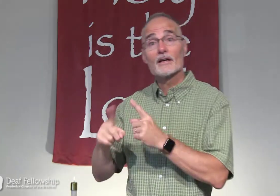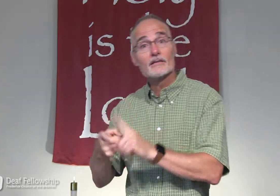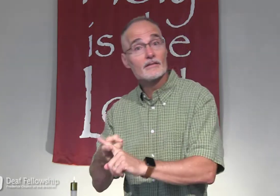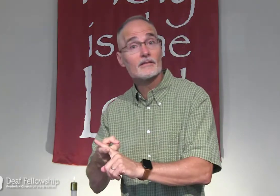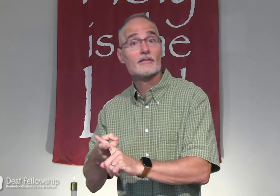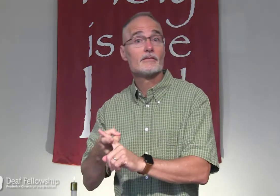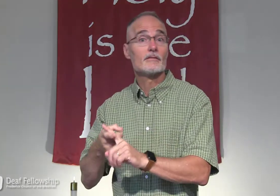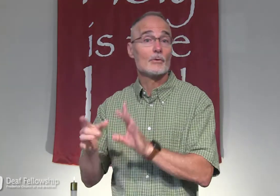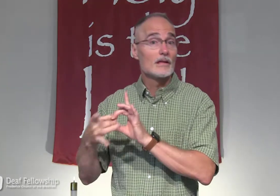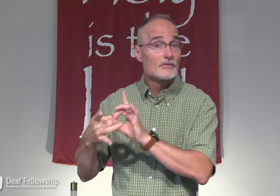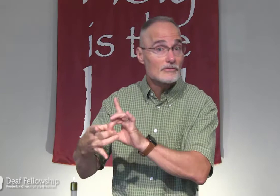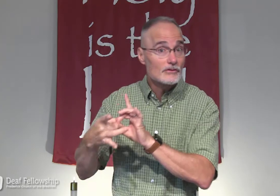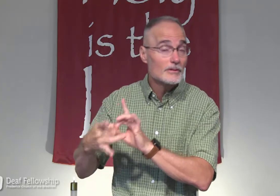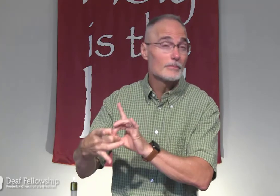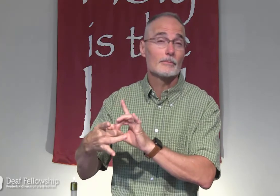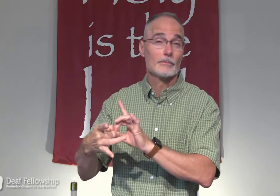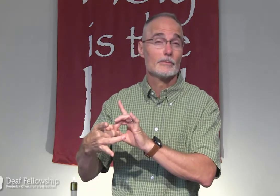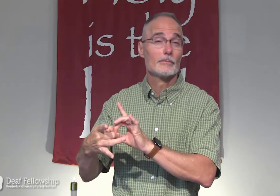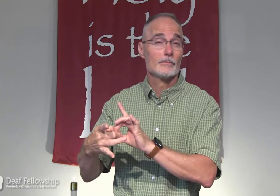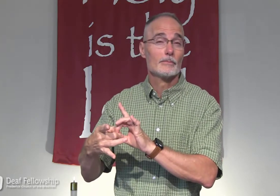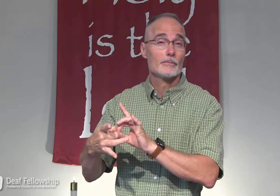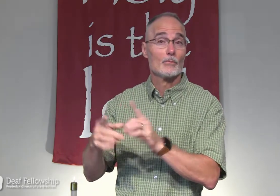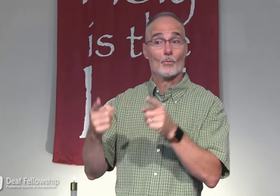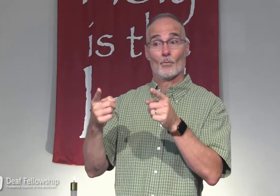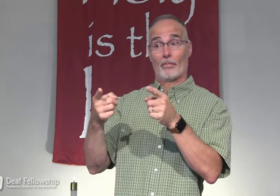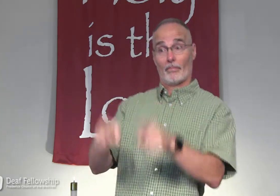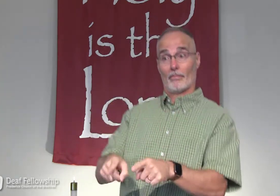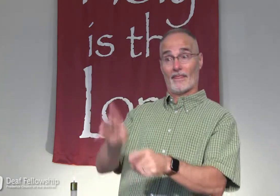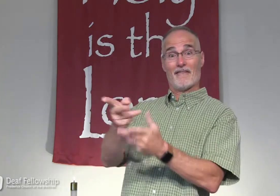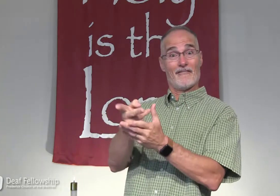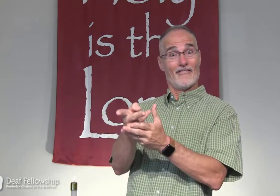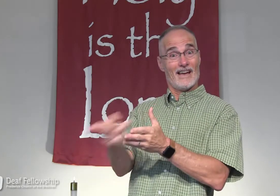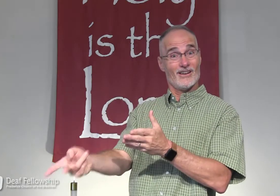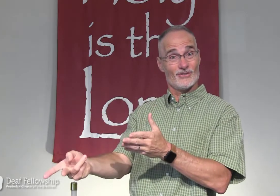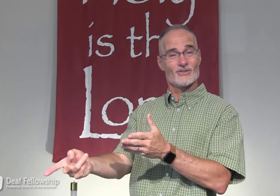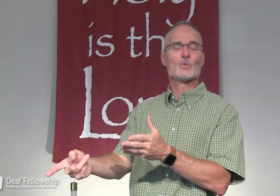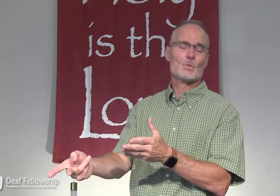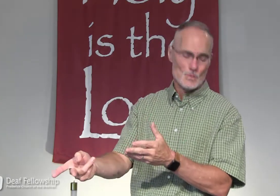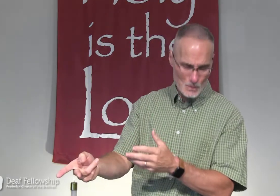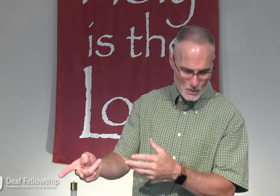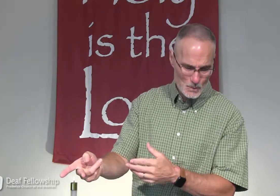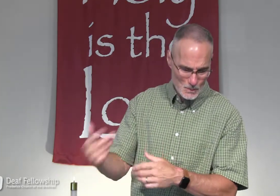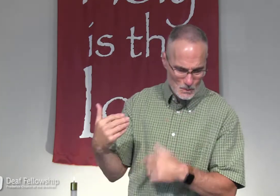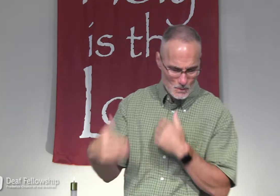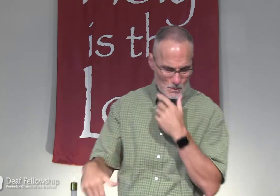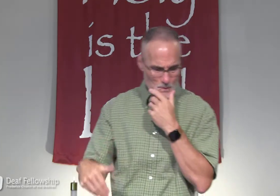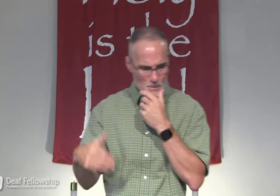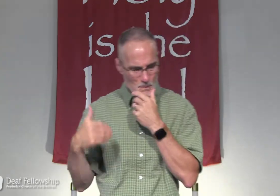Maybe it's for family members, maybe for friends, for relationships. But when that